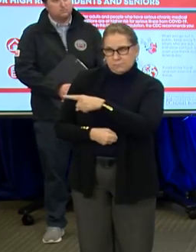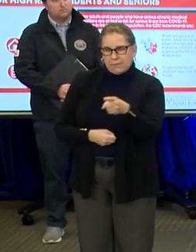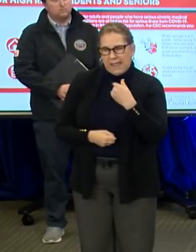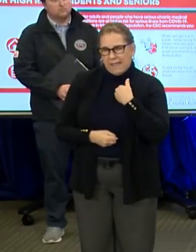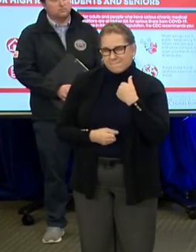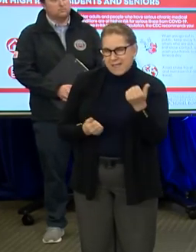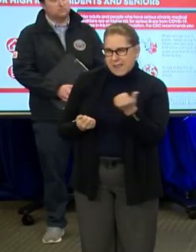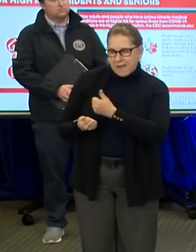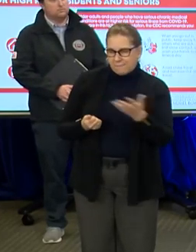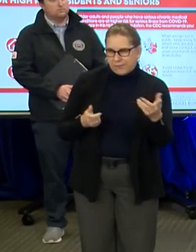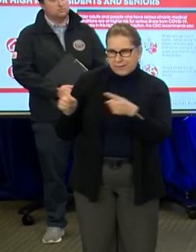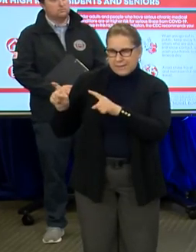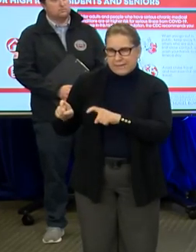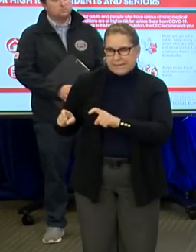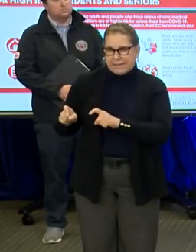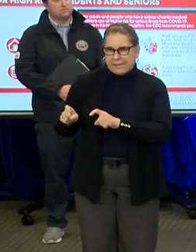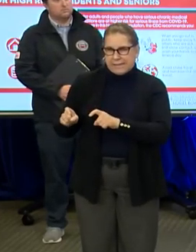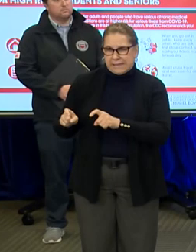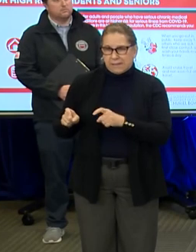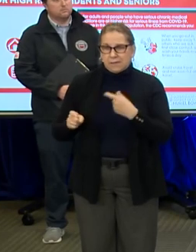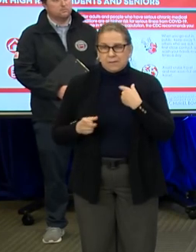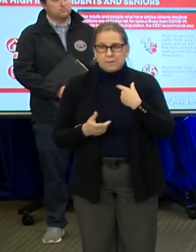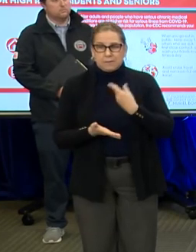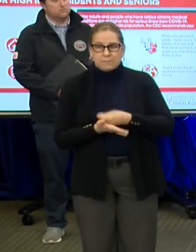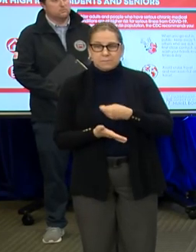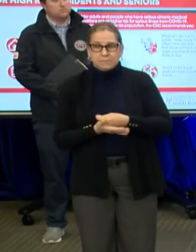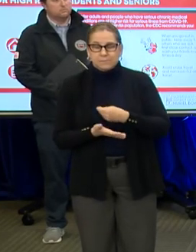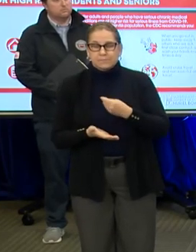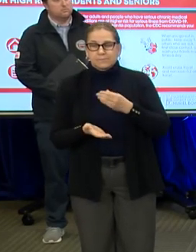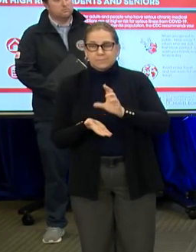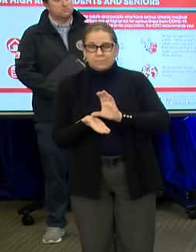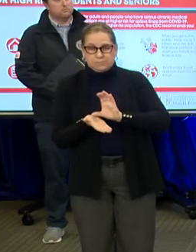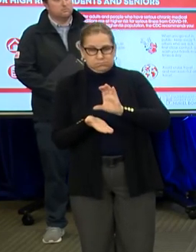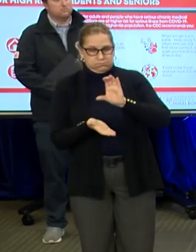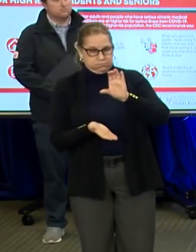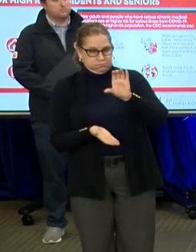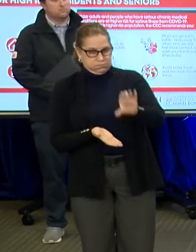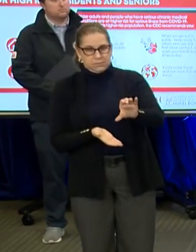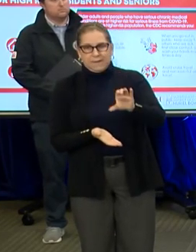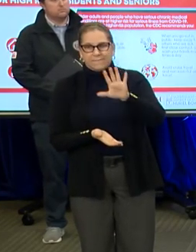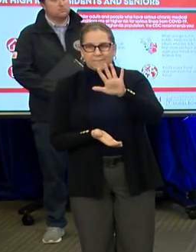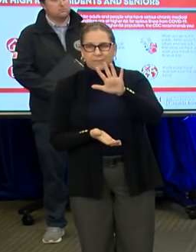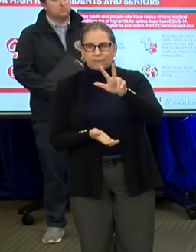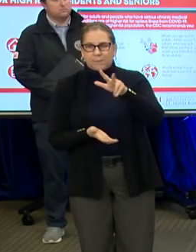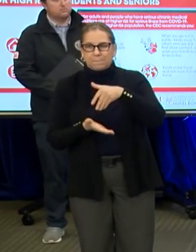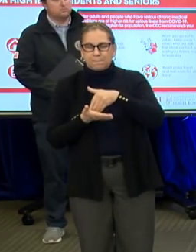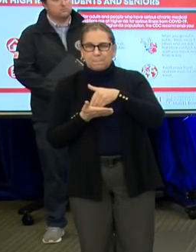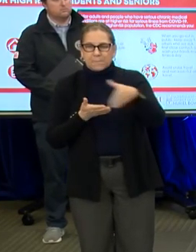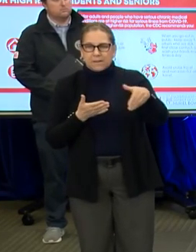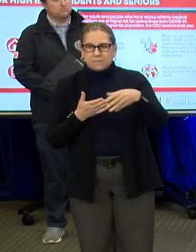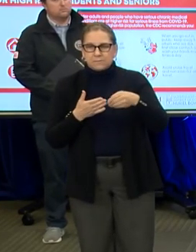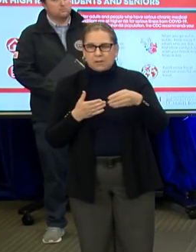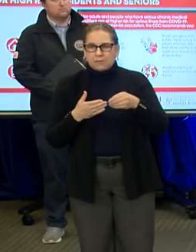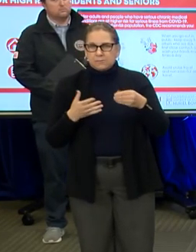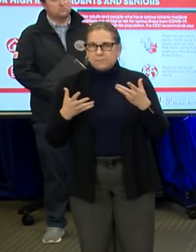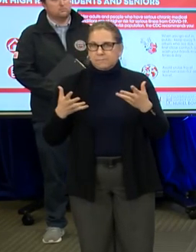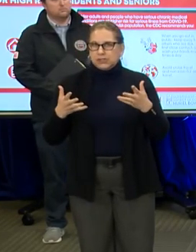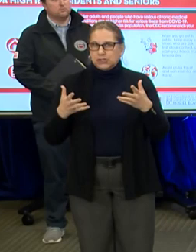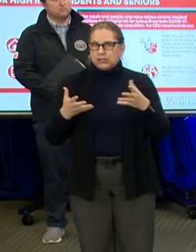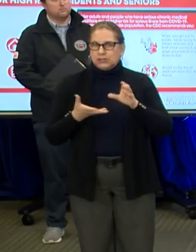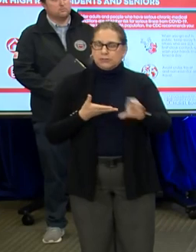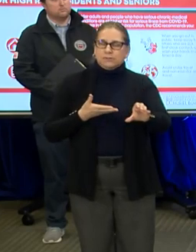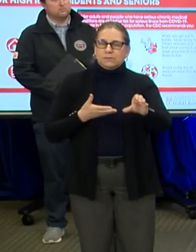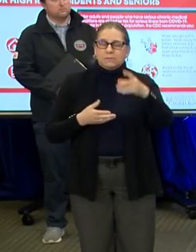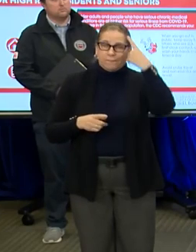million to our city's COVID-19 response and recovery. This includes $15 million that will